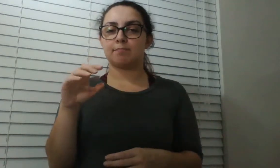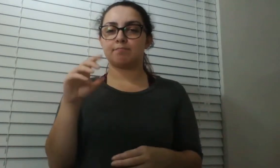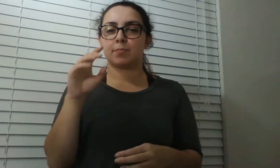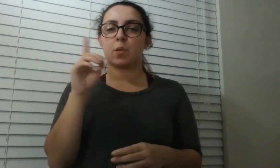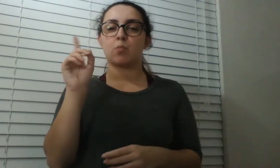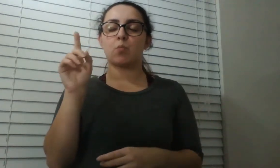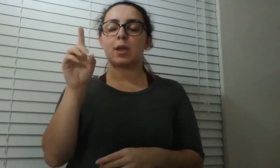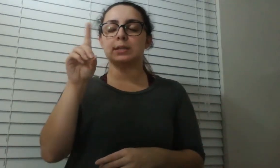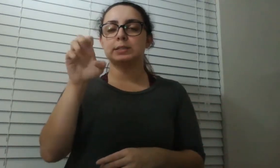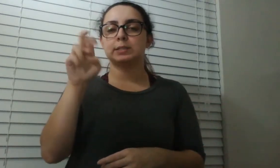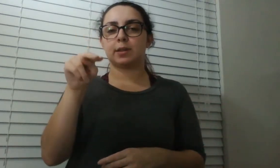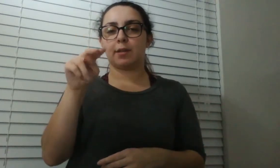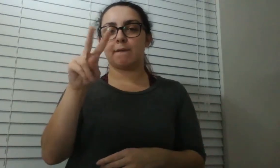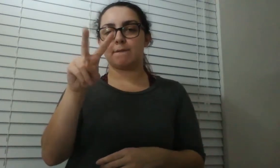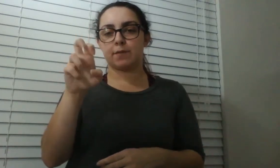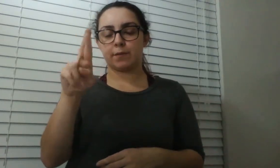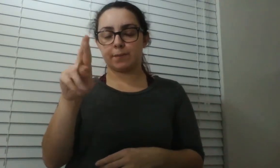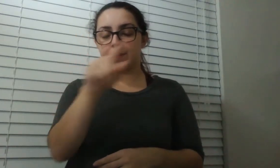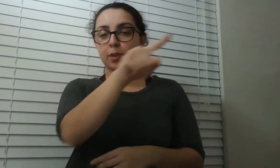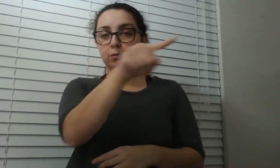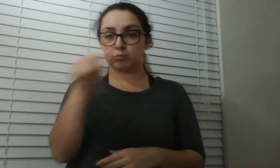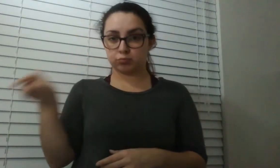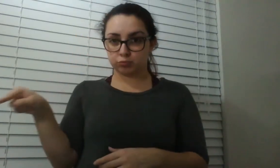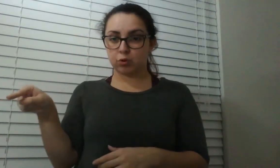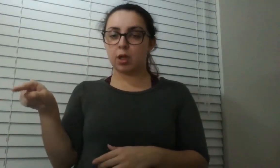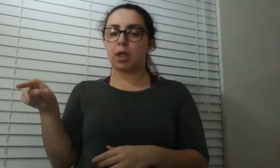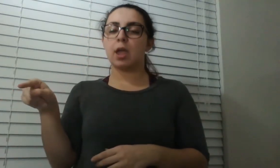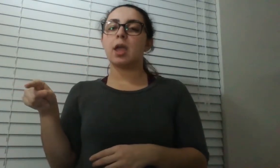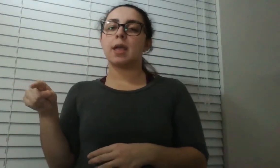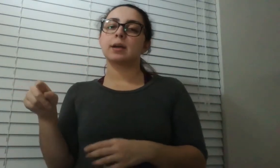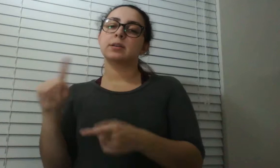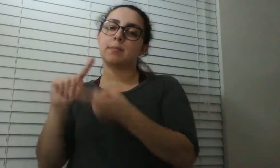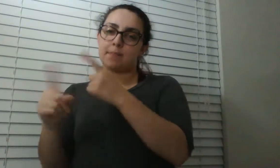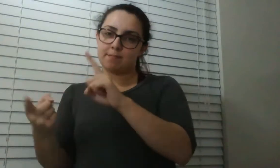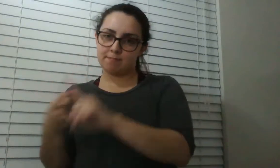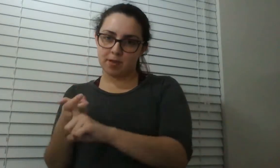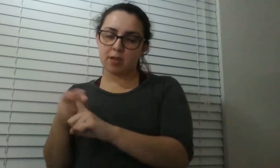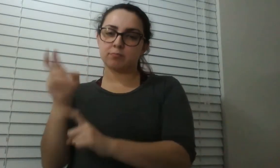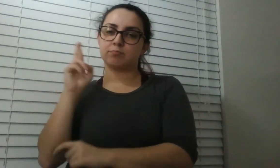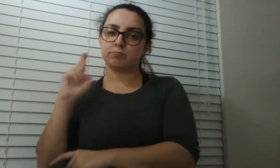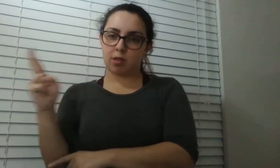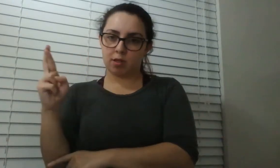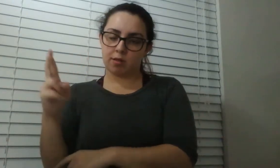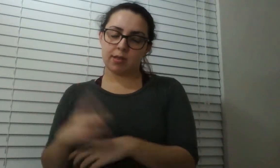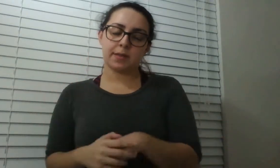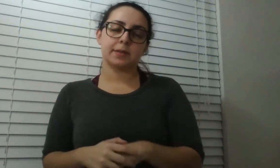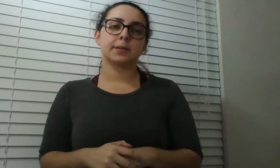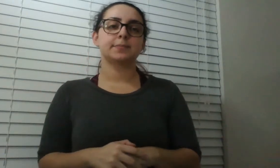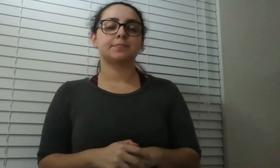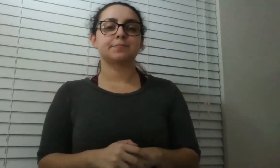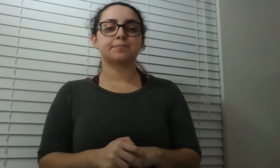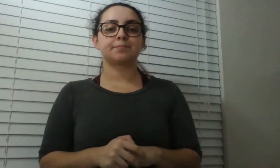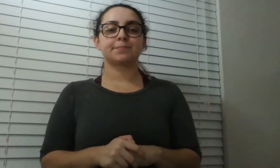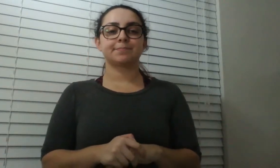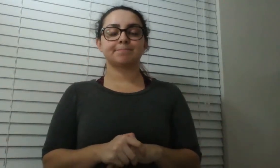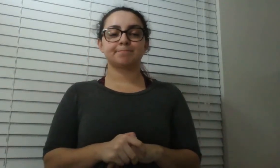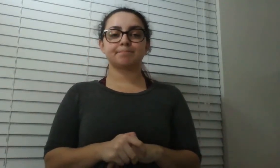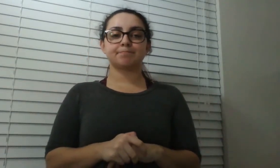mean, if we'd have been at school together, I would have just beat the shit out of him in the playground, you know? Yeah, we drive each other mad, but in the end, we can